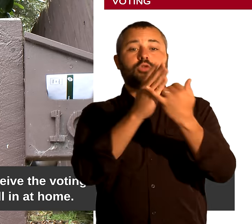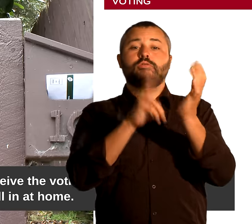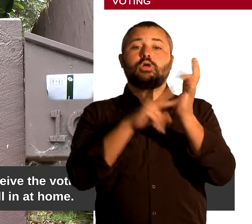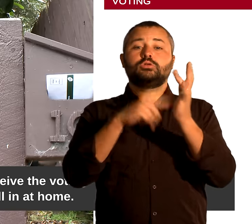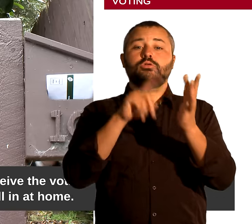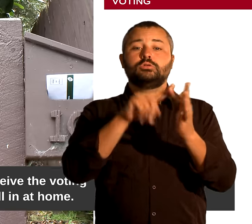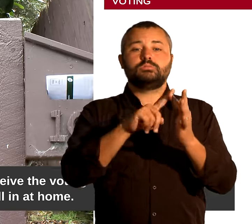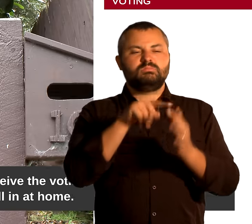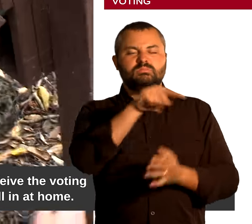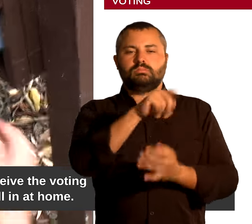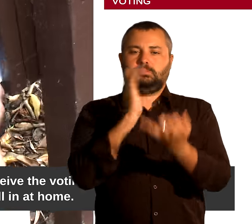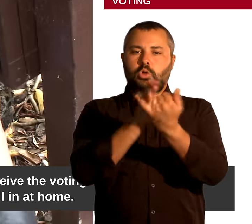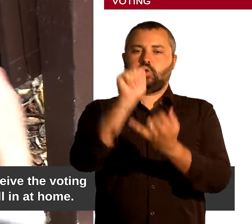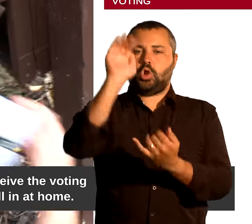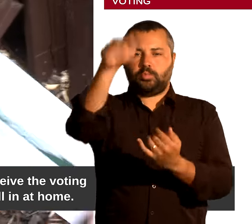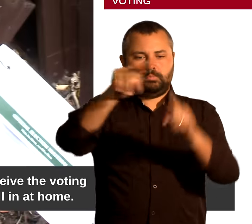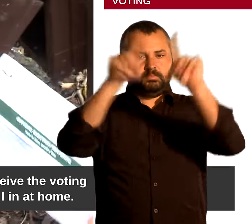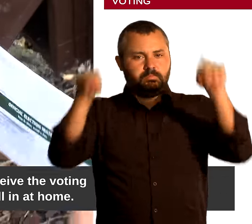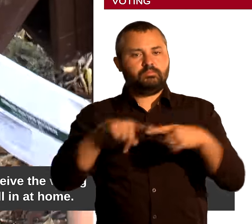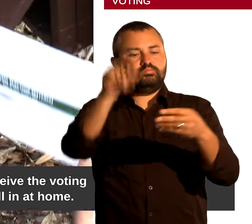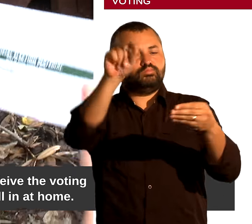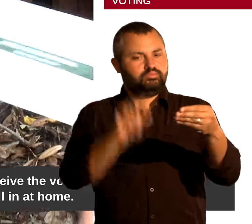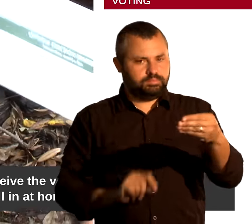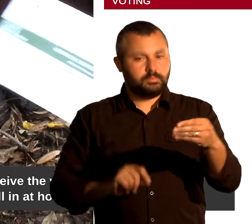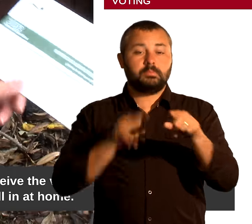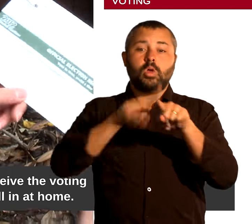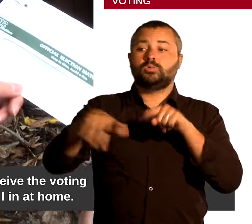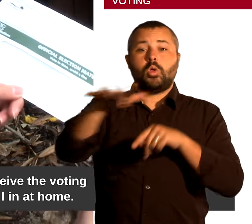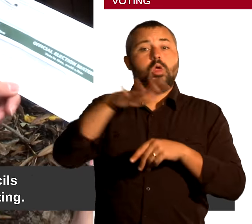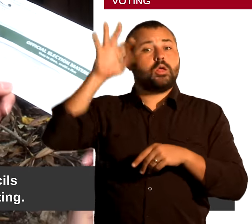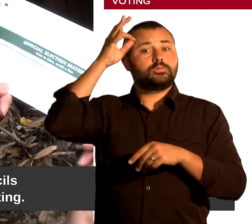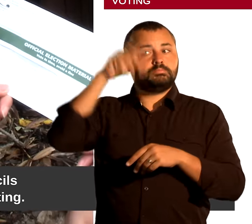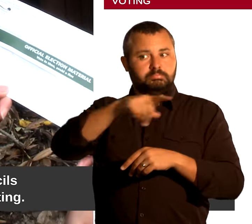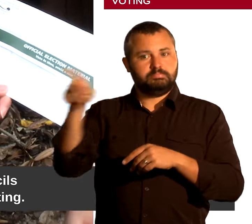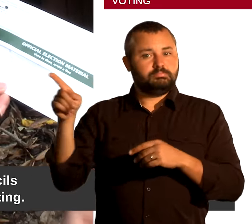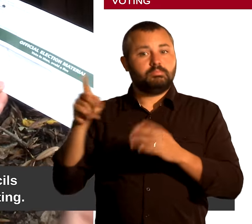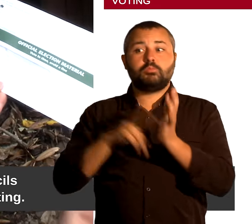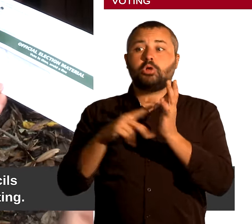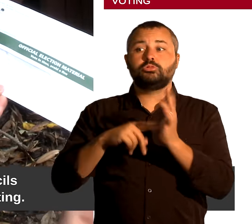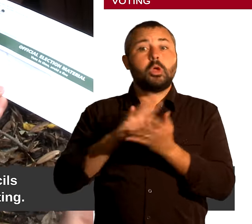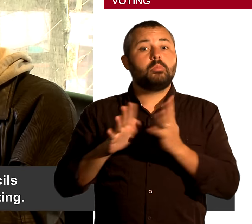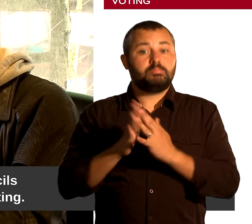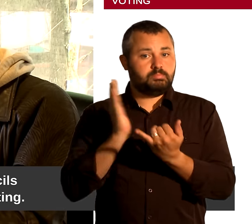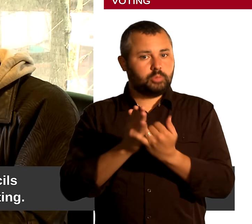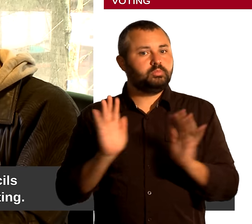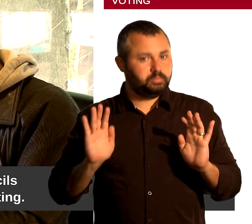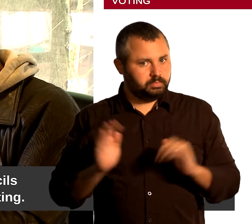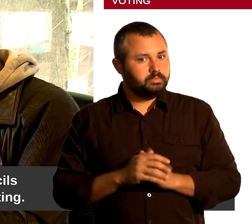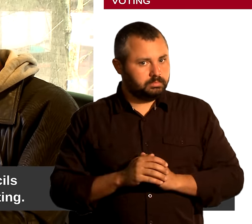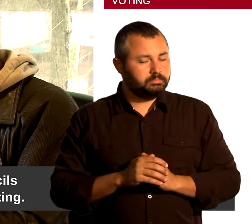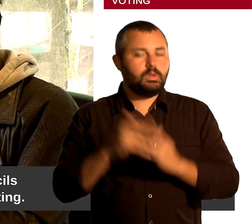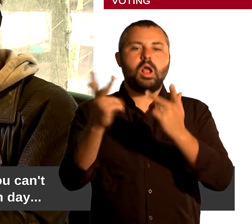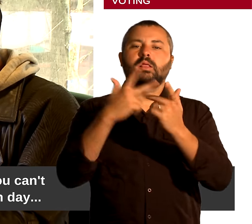Postal voting is when you receive the voting papers by post for you to fill in at home. Most local councils only do postal voting.